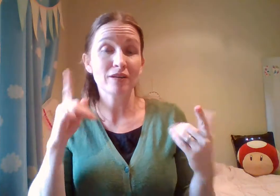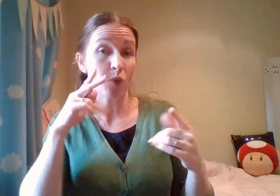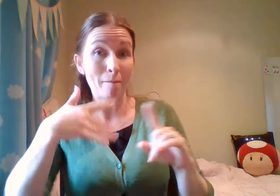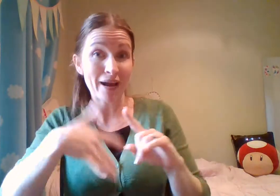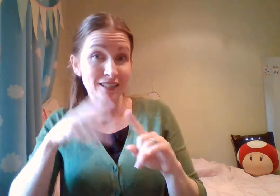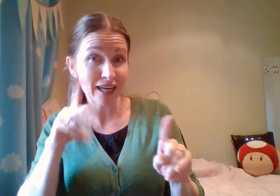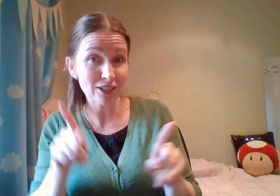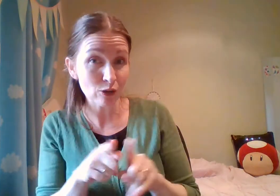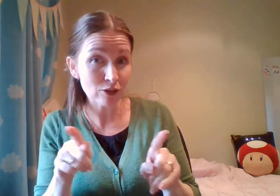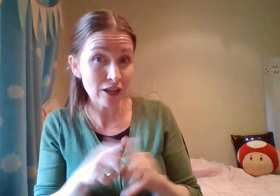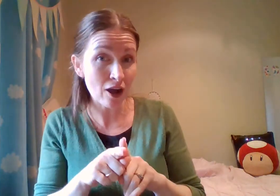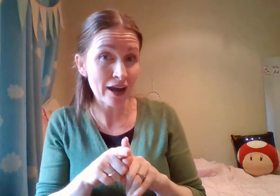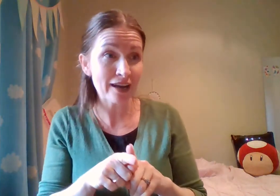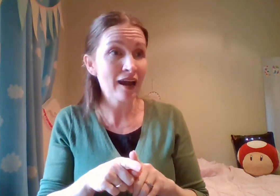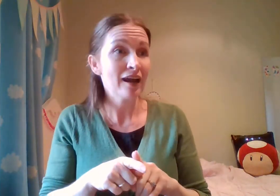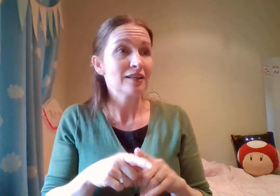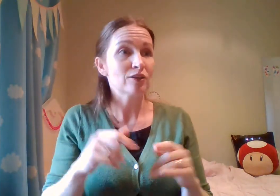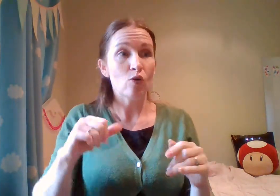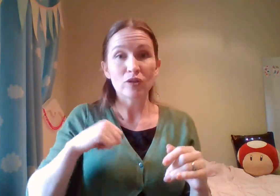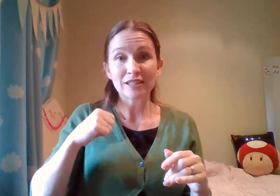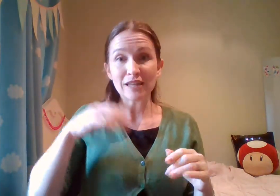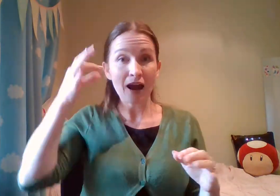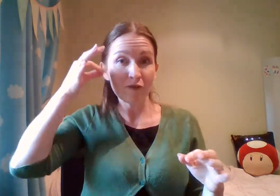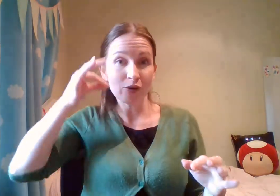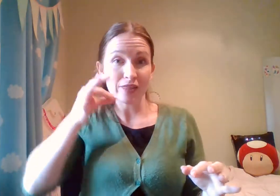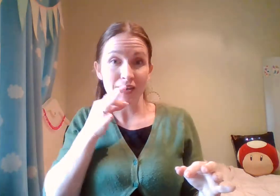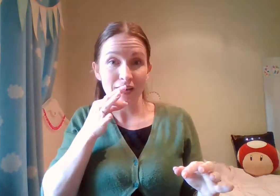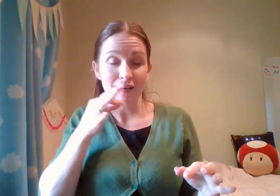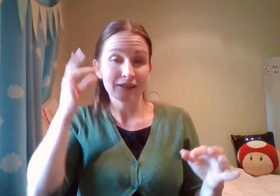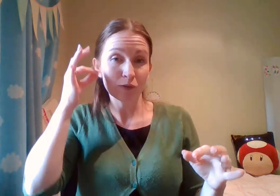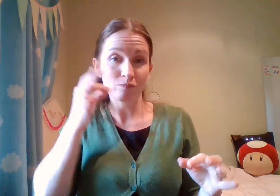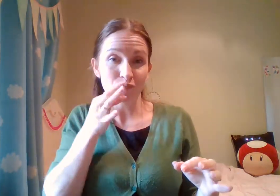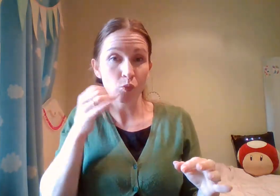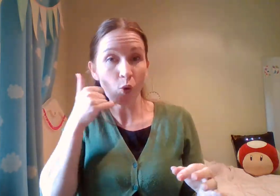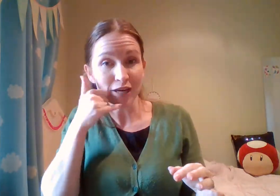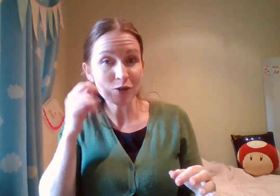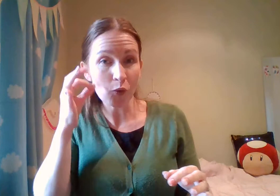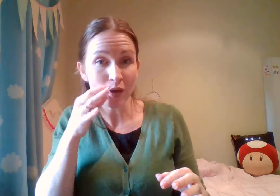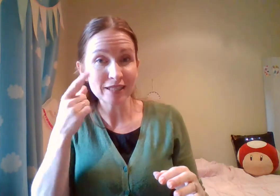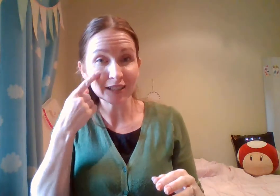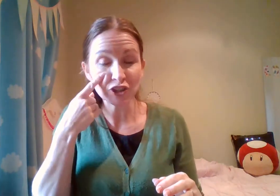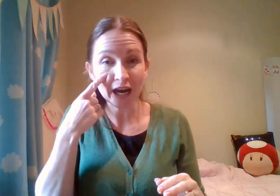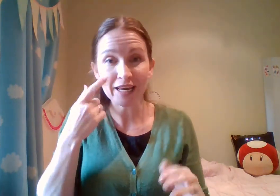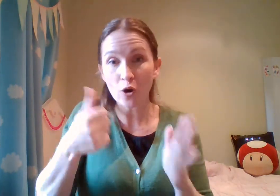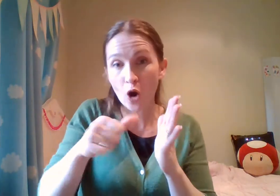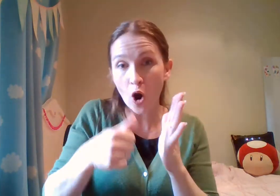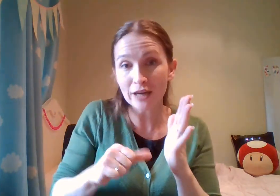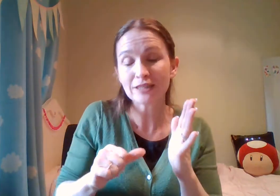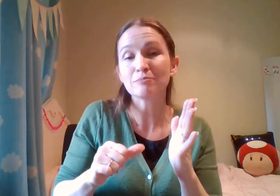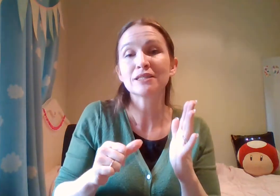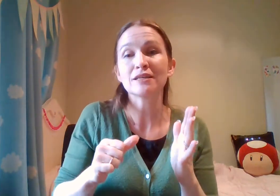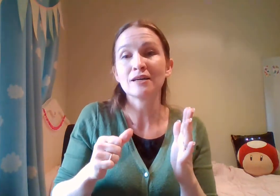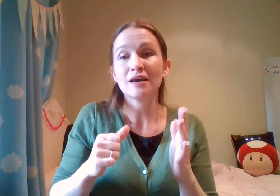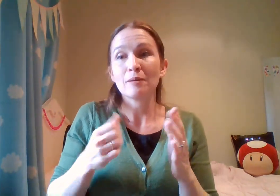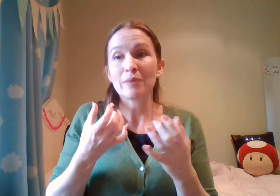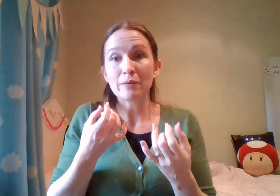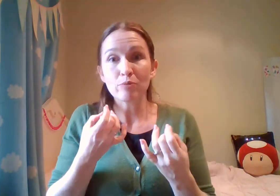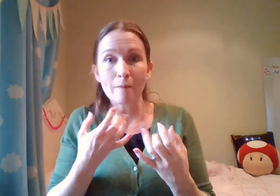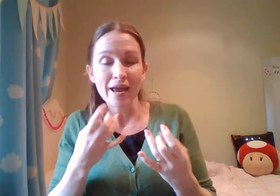what backstage looks like, so all the staff with their little walkie-talkies and checking on items and being prepared